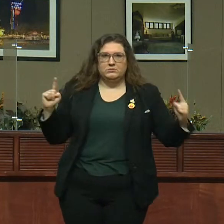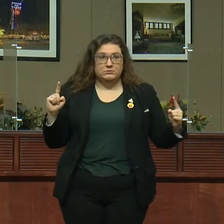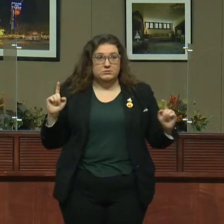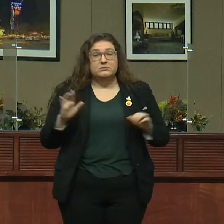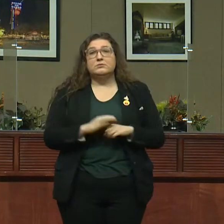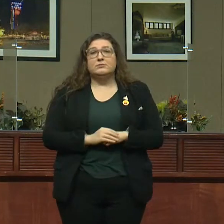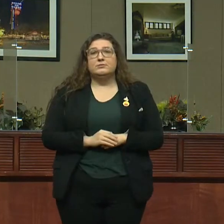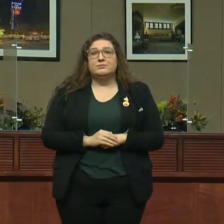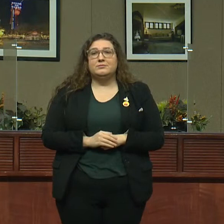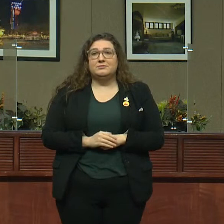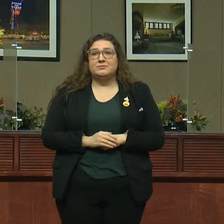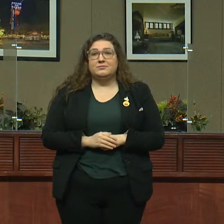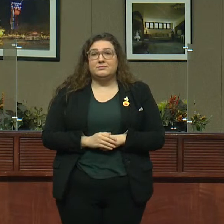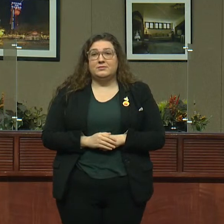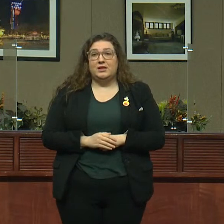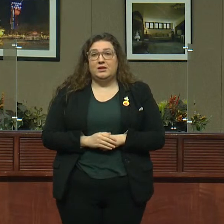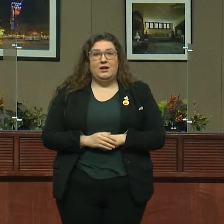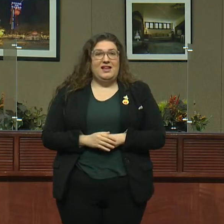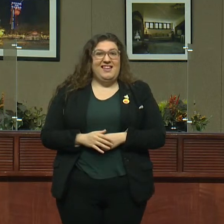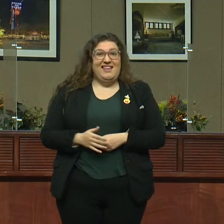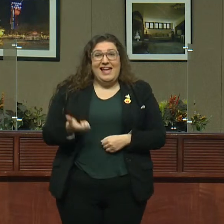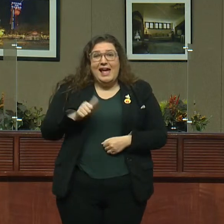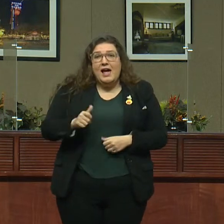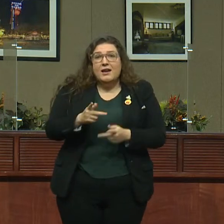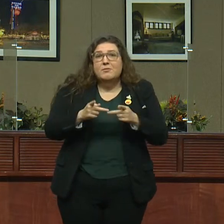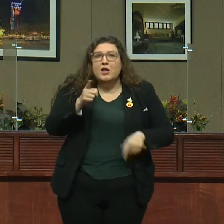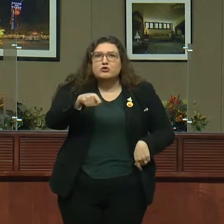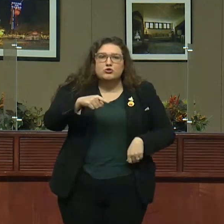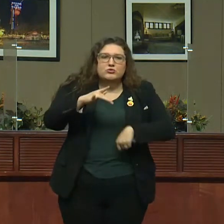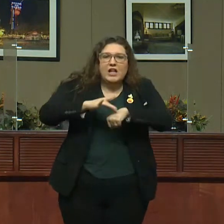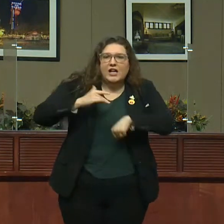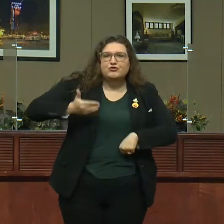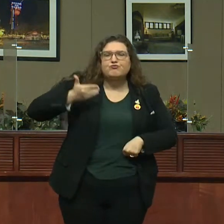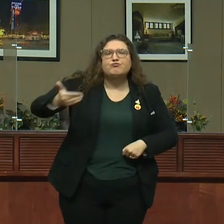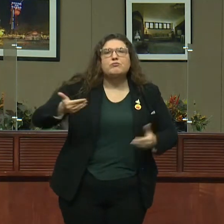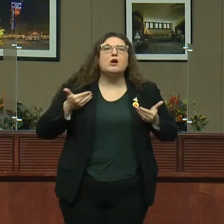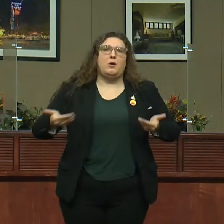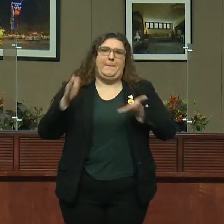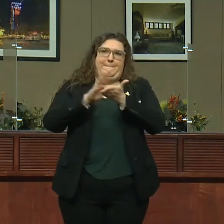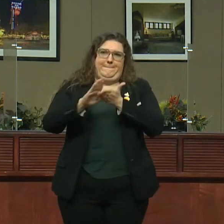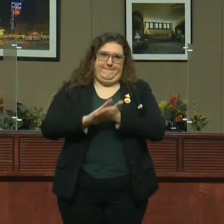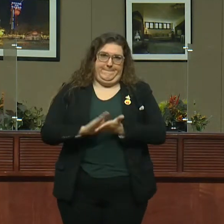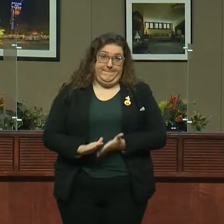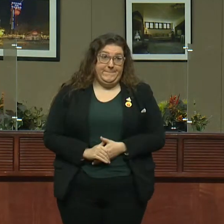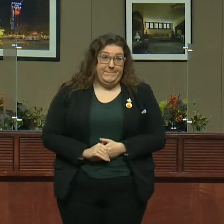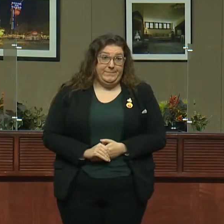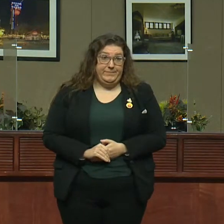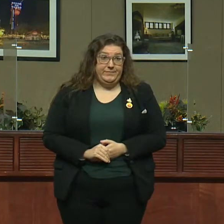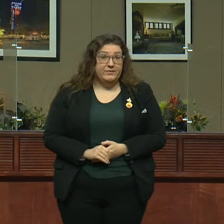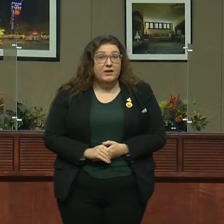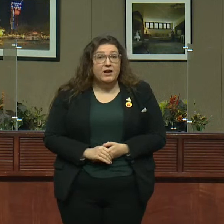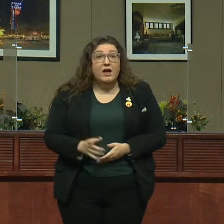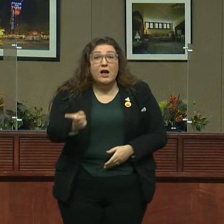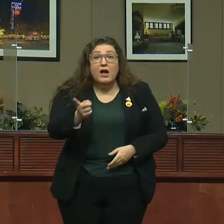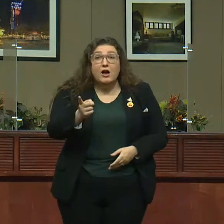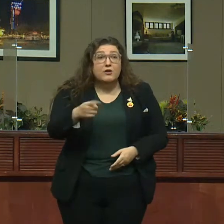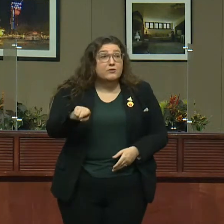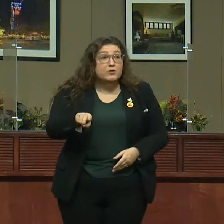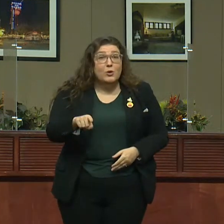disinfect surfaces that often touch. And also, I will advise anyone who travel during the